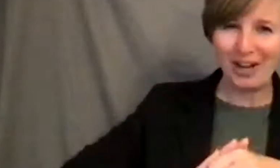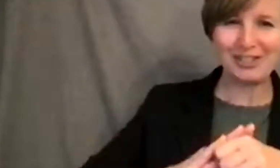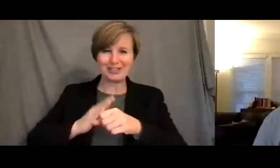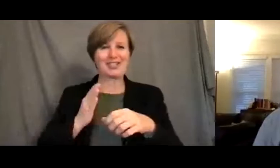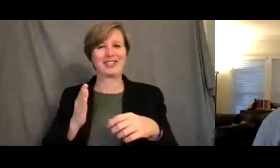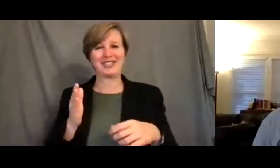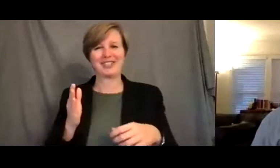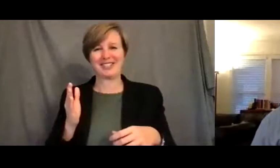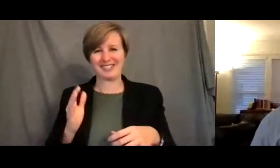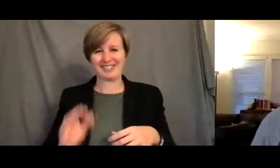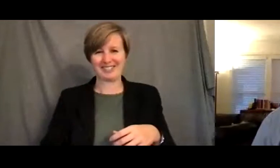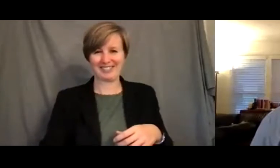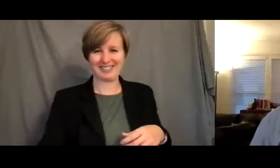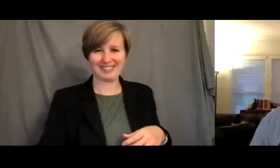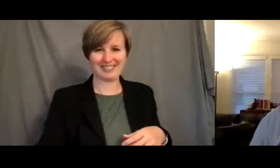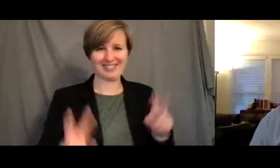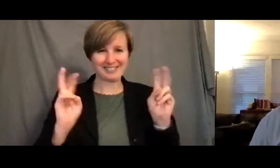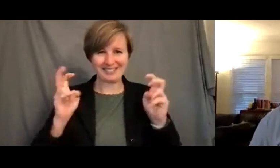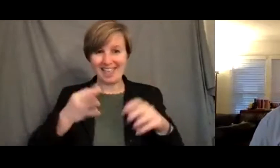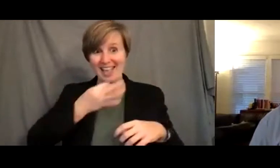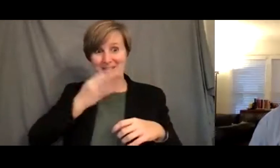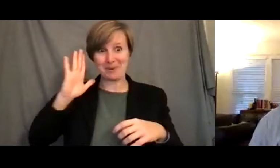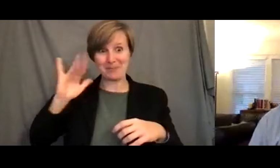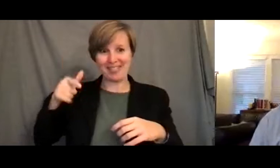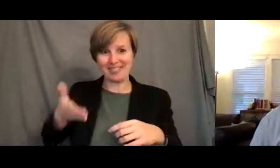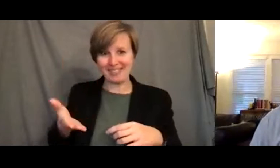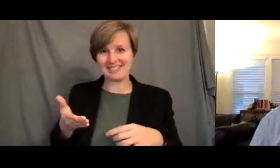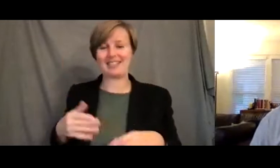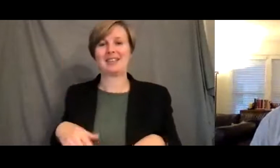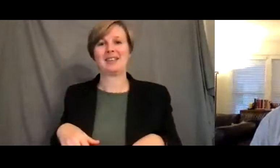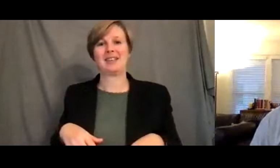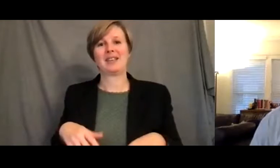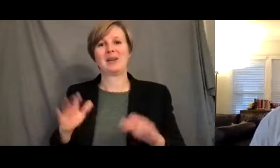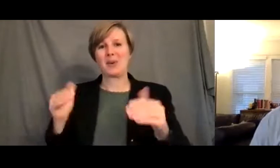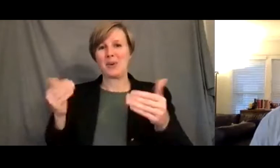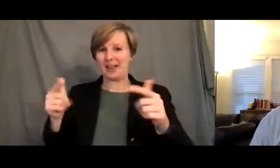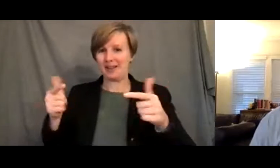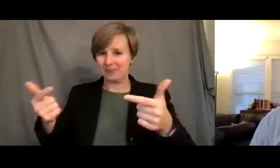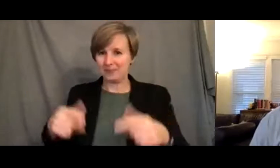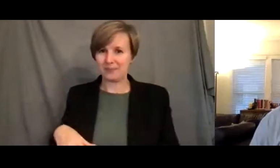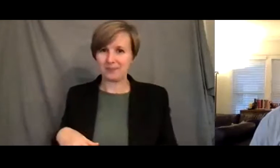the foremost expert in the state on this issue by colleague Delegate Kriezek. Take it away.